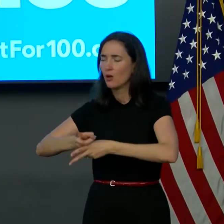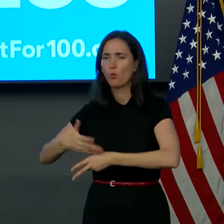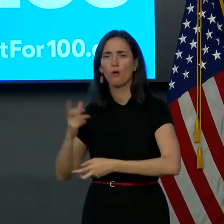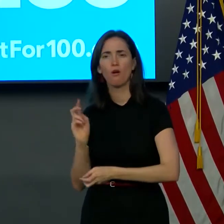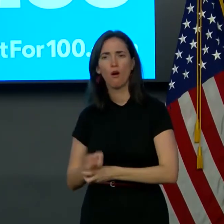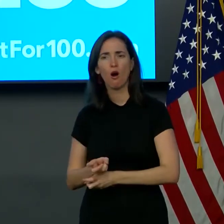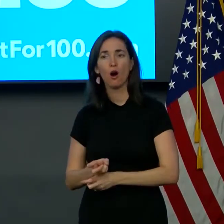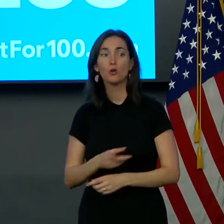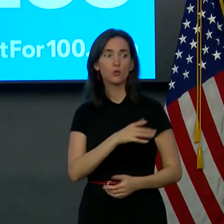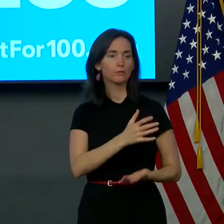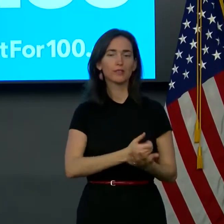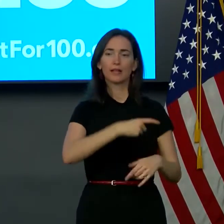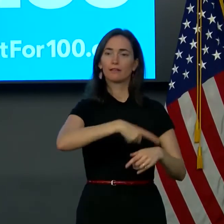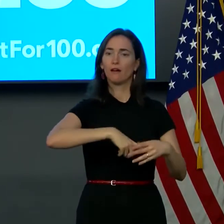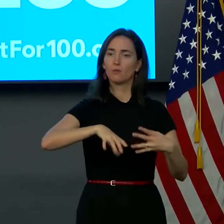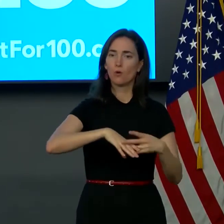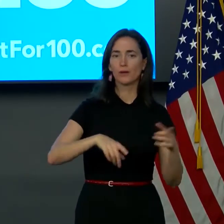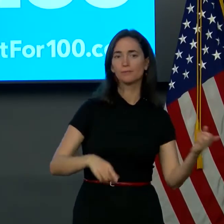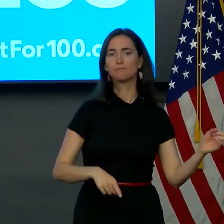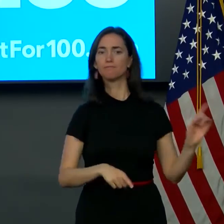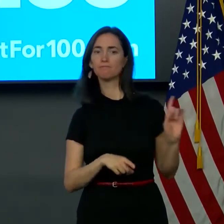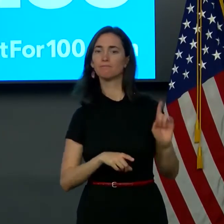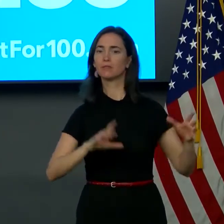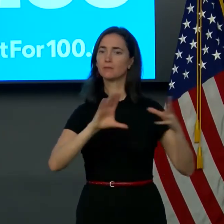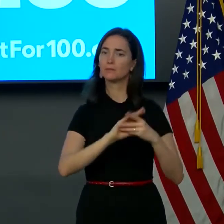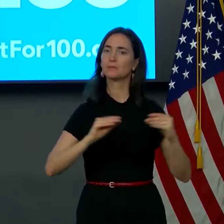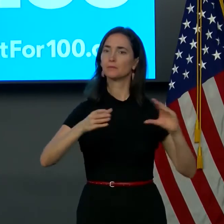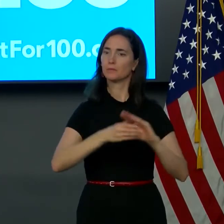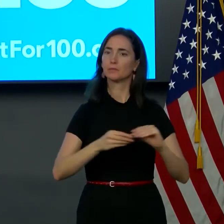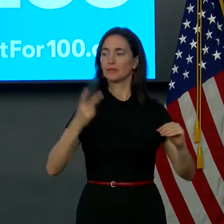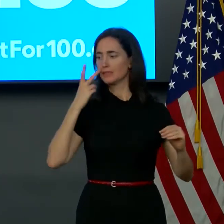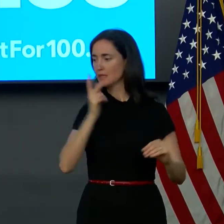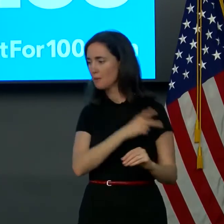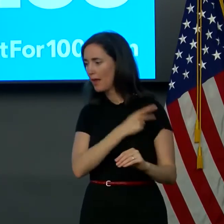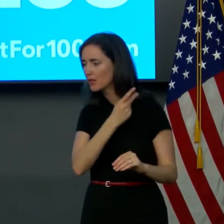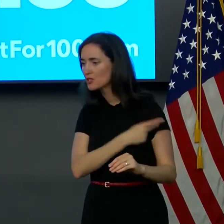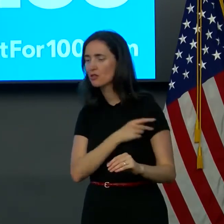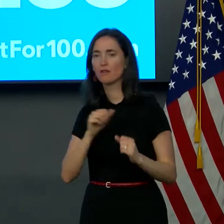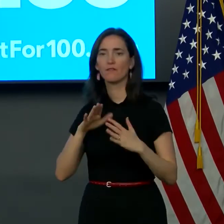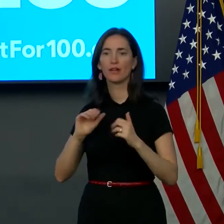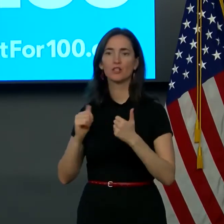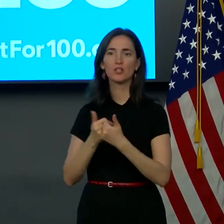share some stories about what families are going through and what challenges face